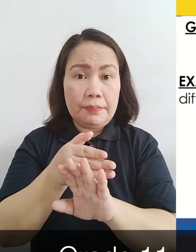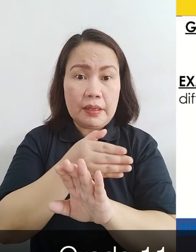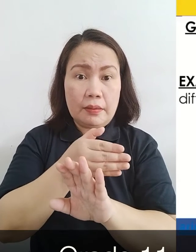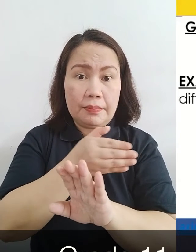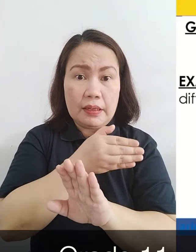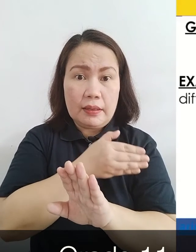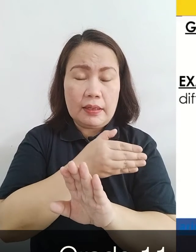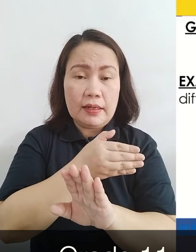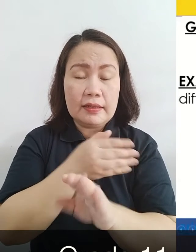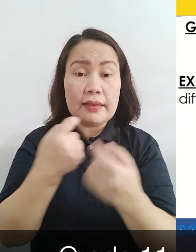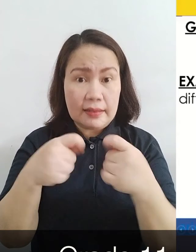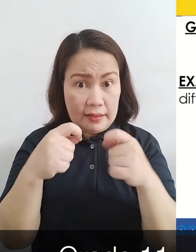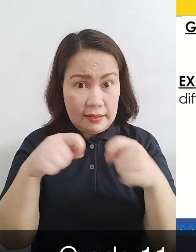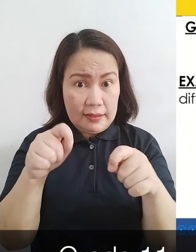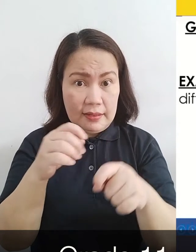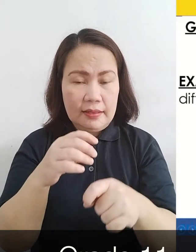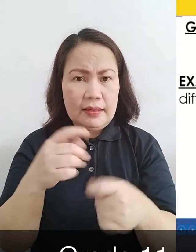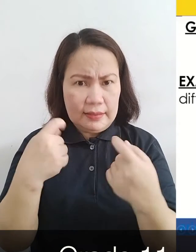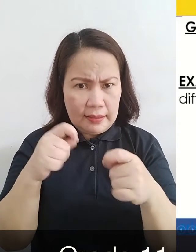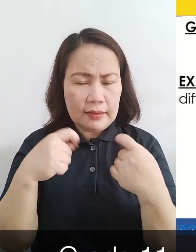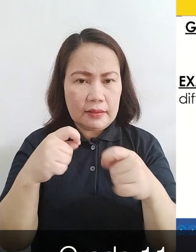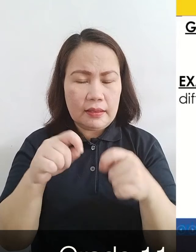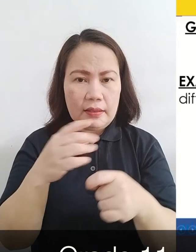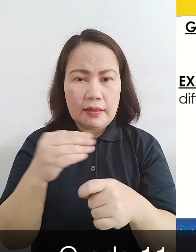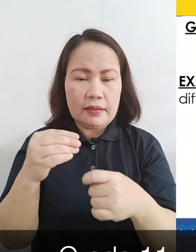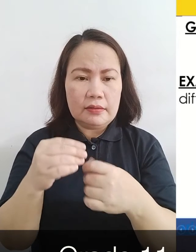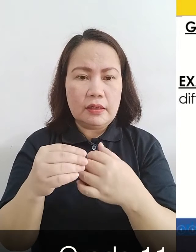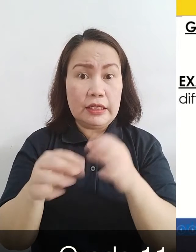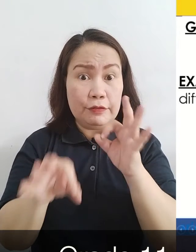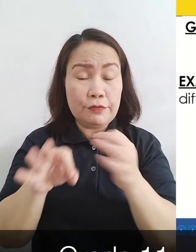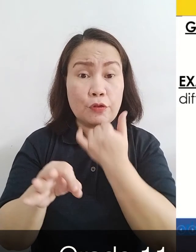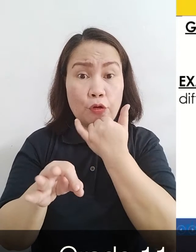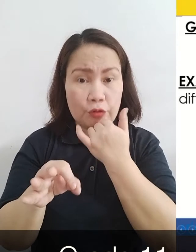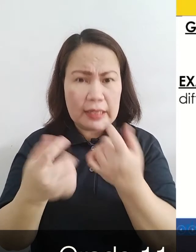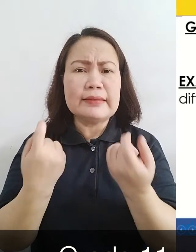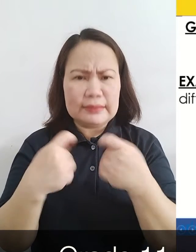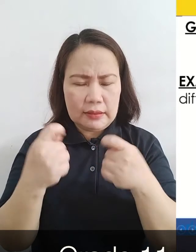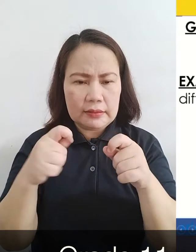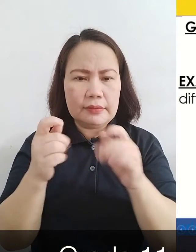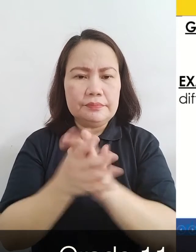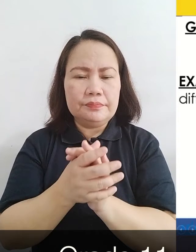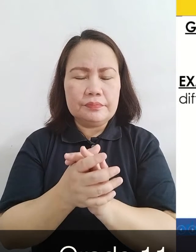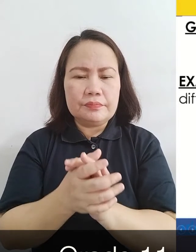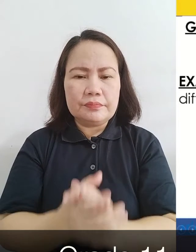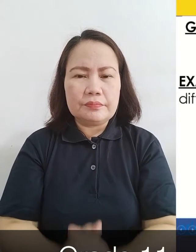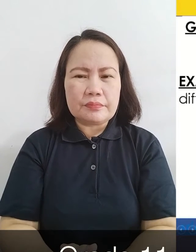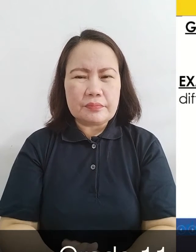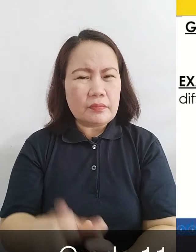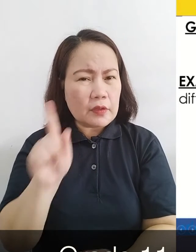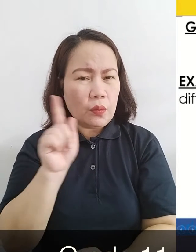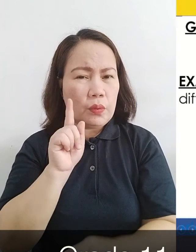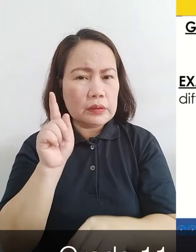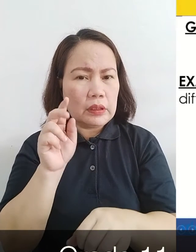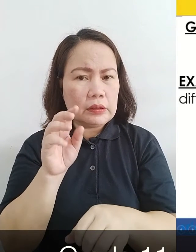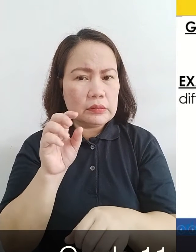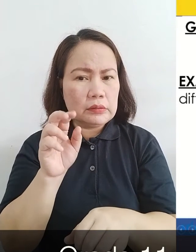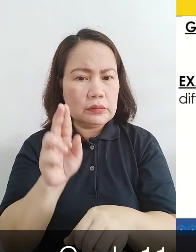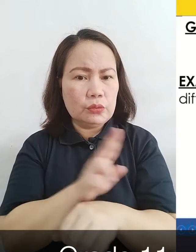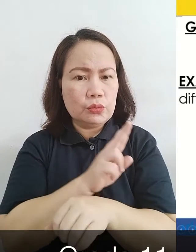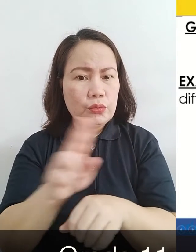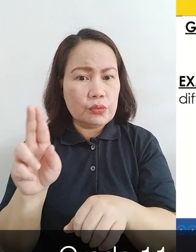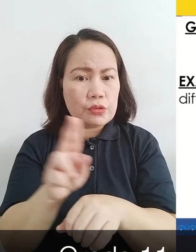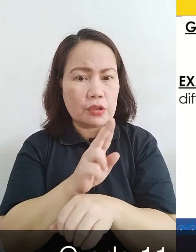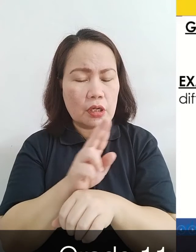dito. Sa tatlong given na function, so ano kaya ang gagamitin yung operation na ito